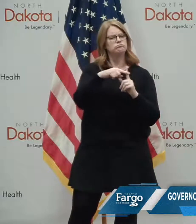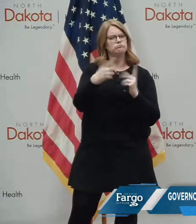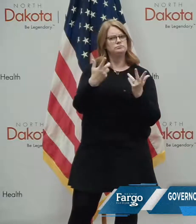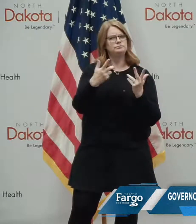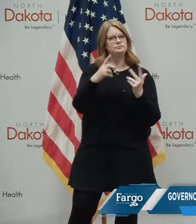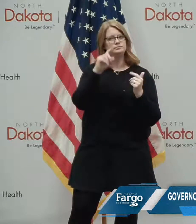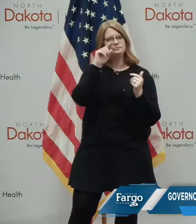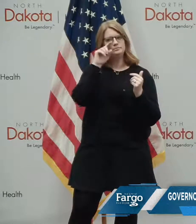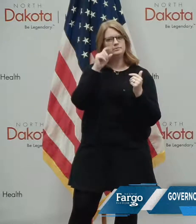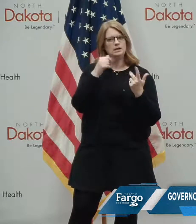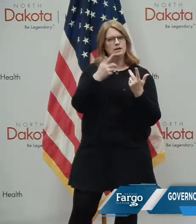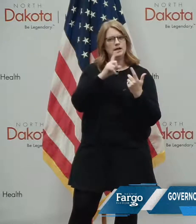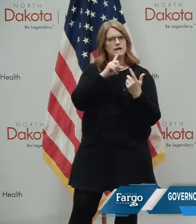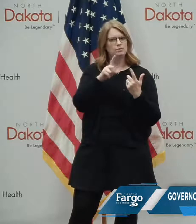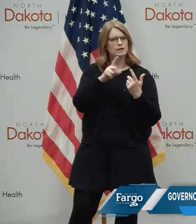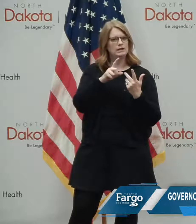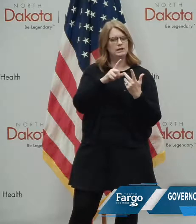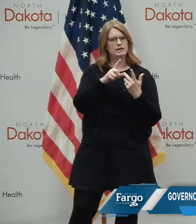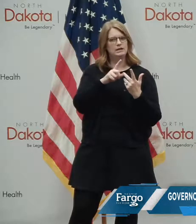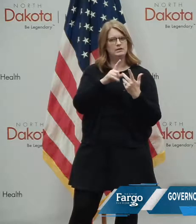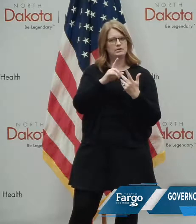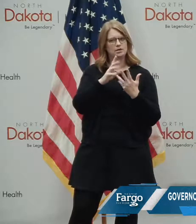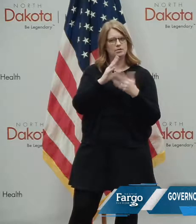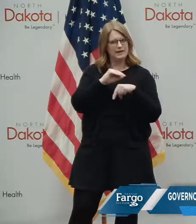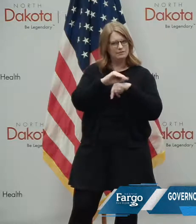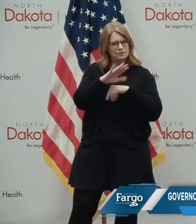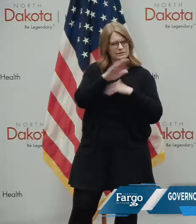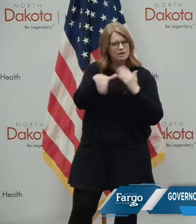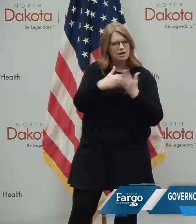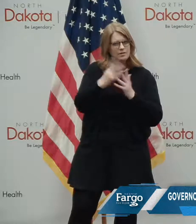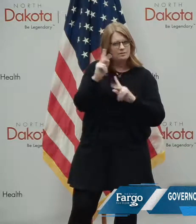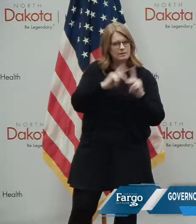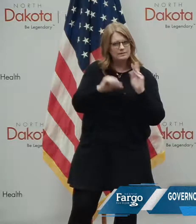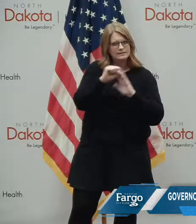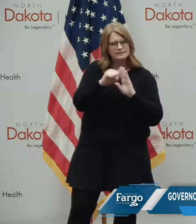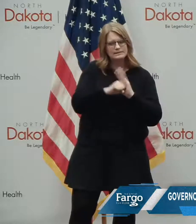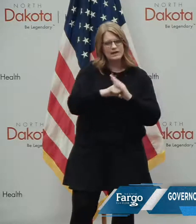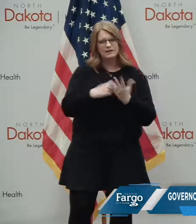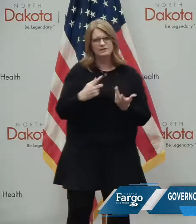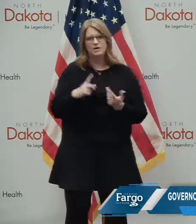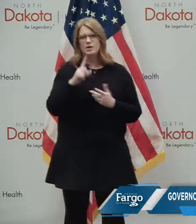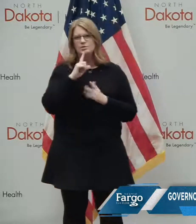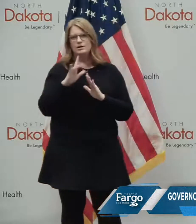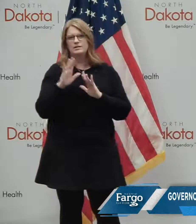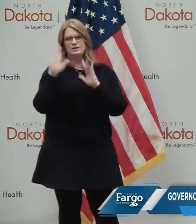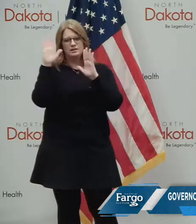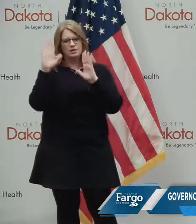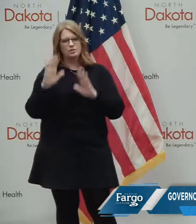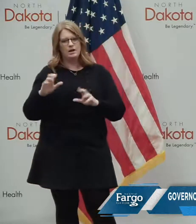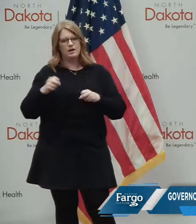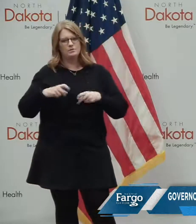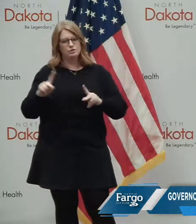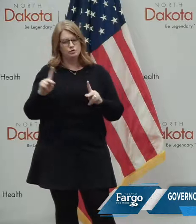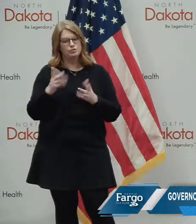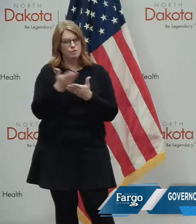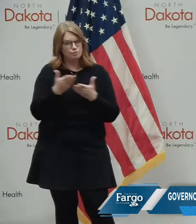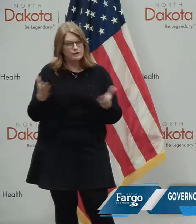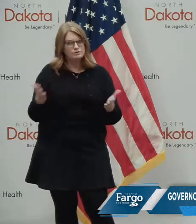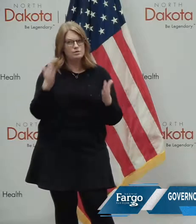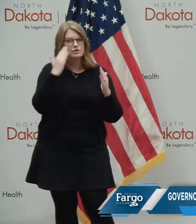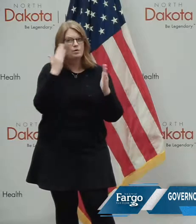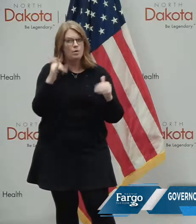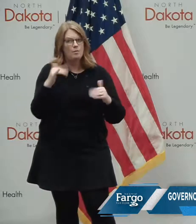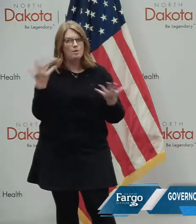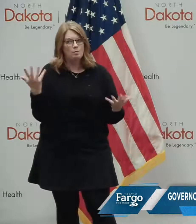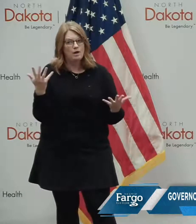delivery and reaching everyone in our state. But a great opportunity for people looking for information, resources, and hope is to